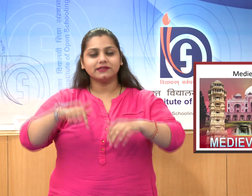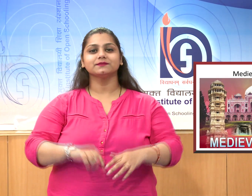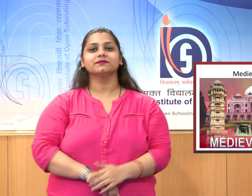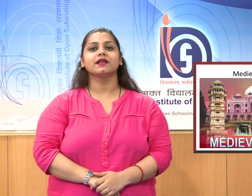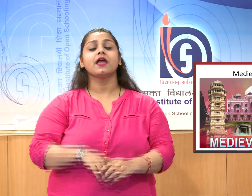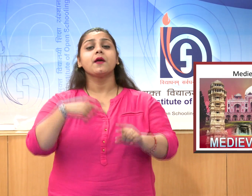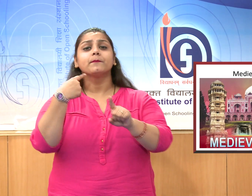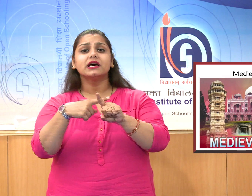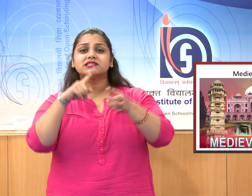economic,